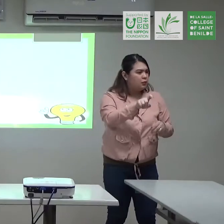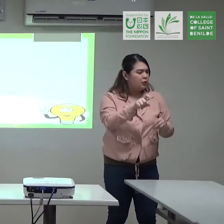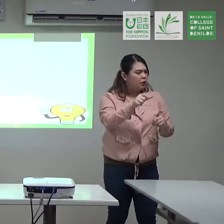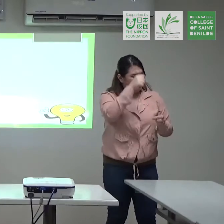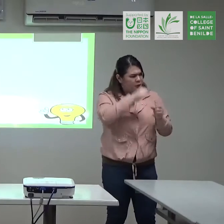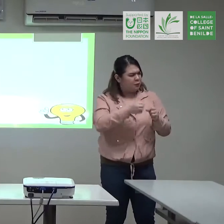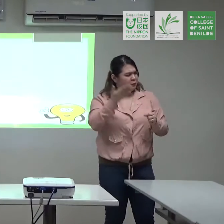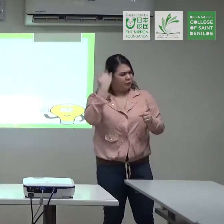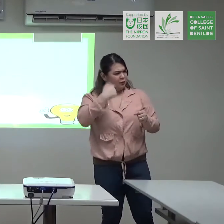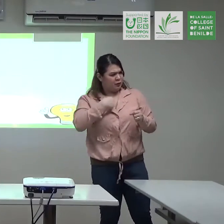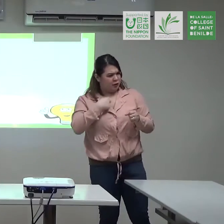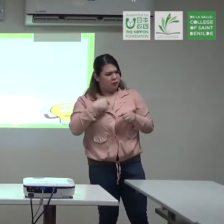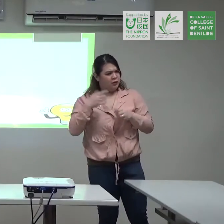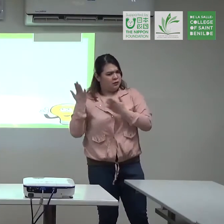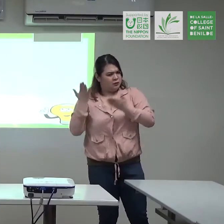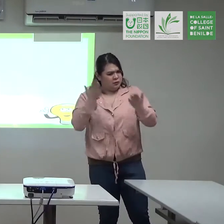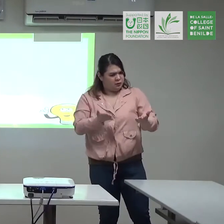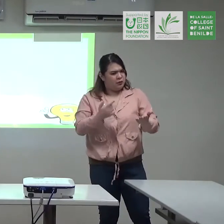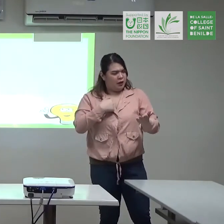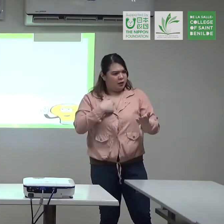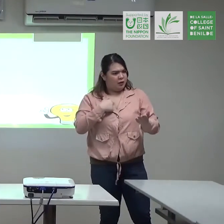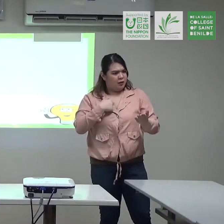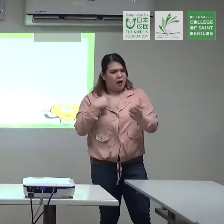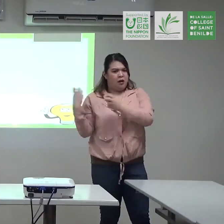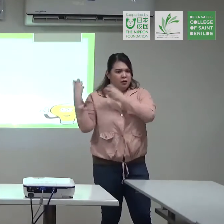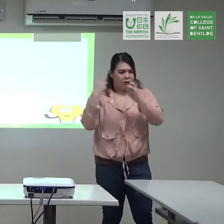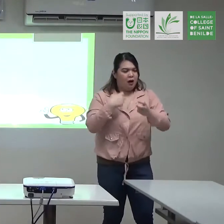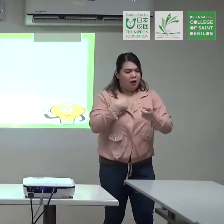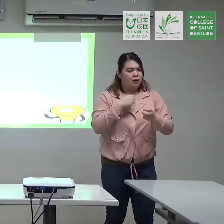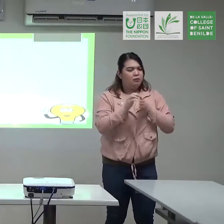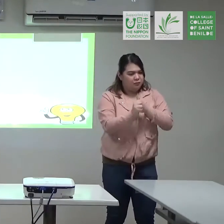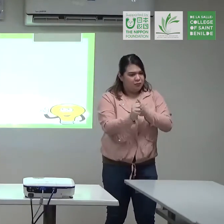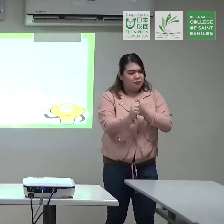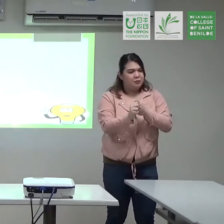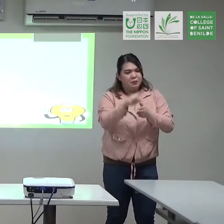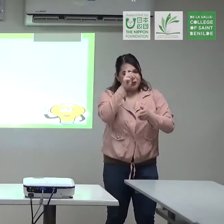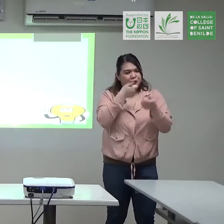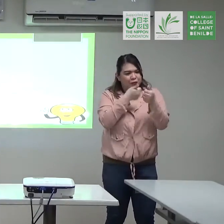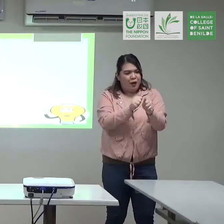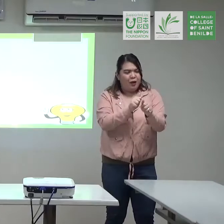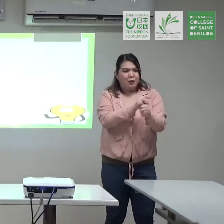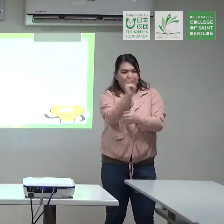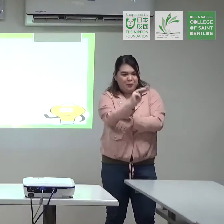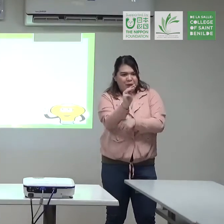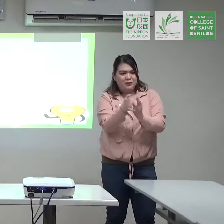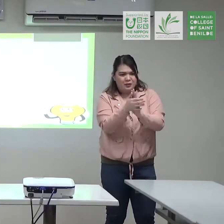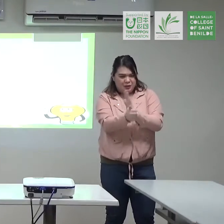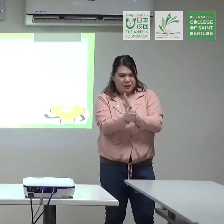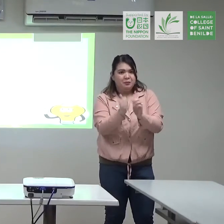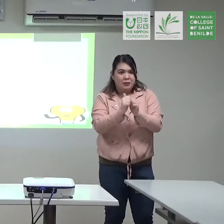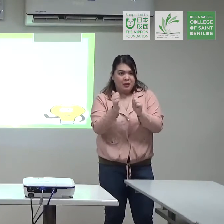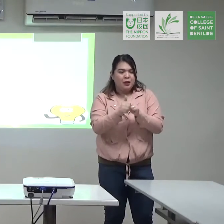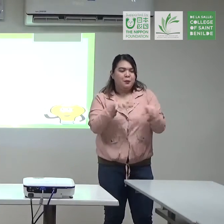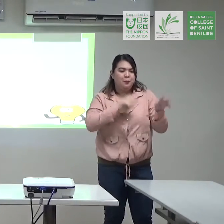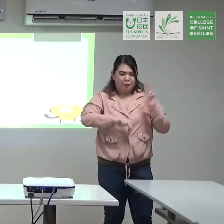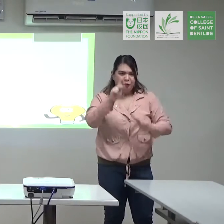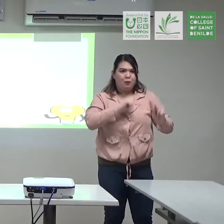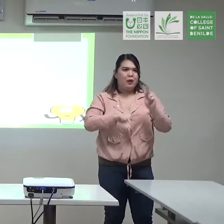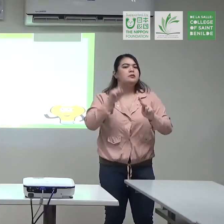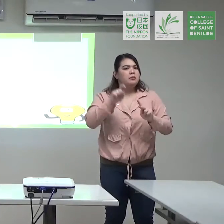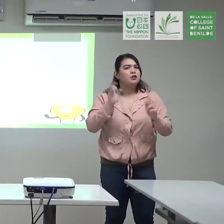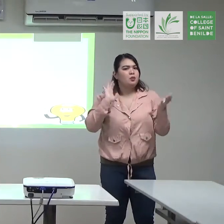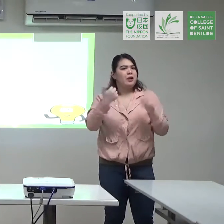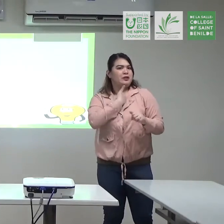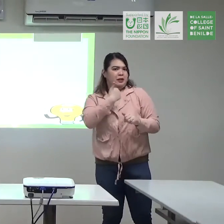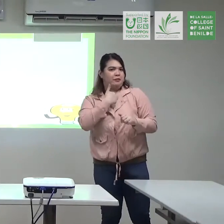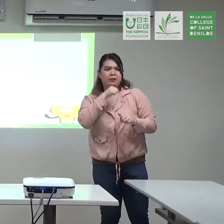submitted because I've been properly guided to develop my metacognition skills. Reflect on the effectiveness